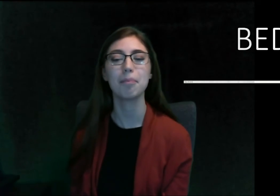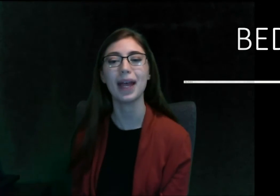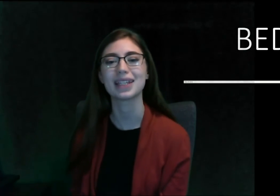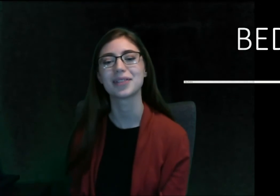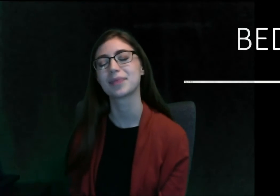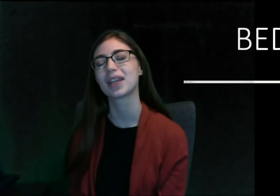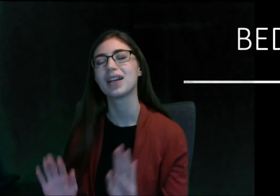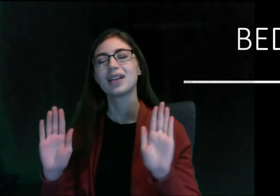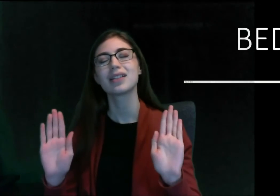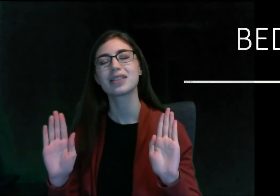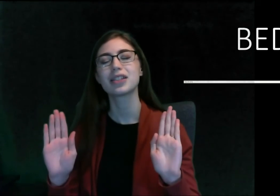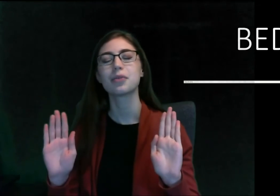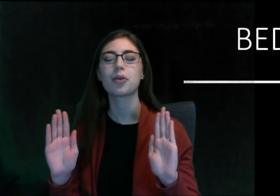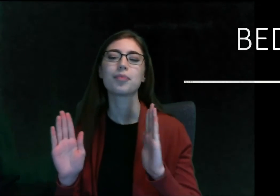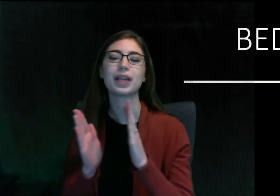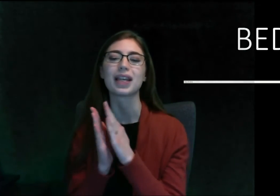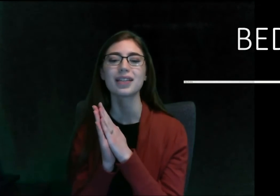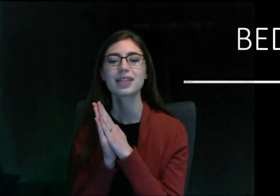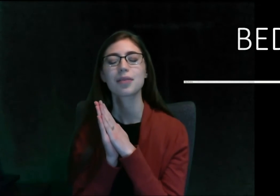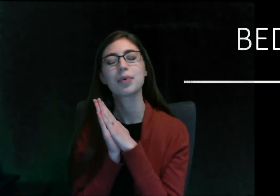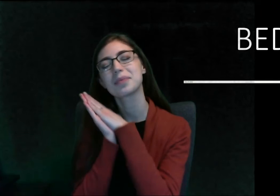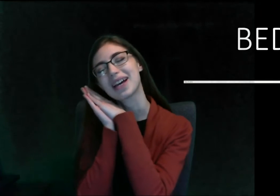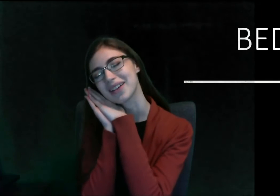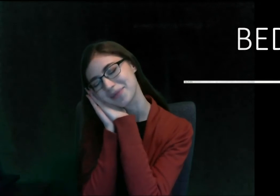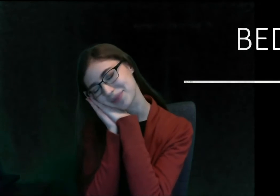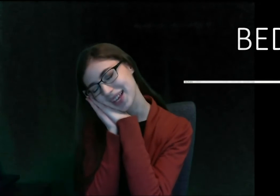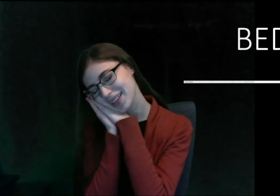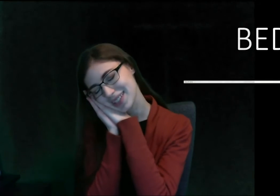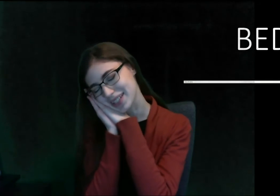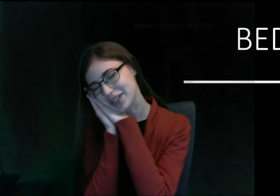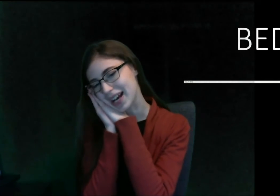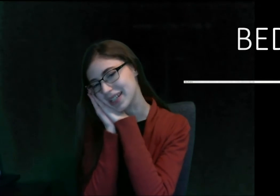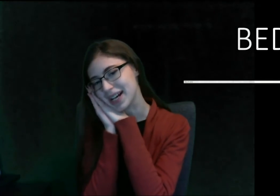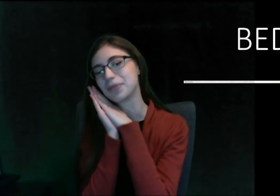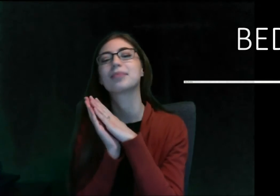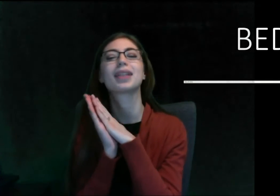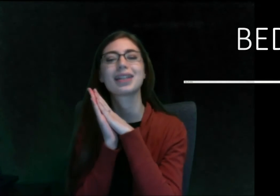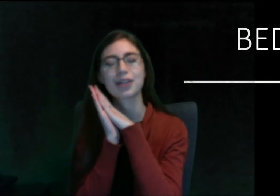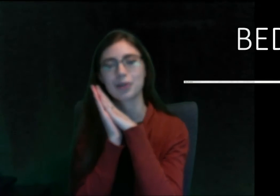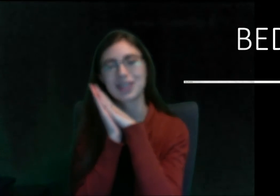Bed. 2 open B hands, put them together, and set your head down like you're going to